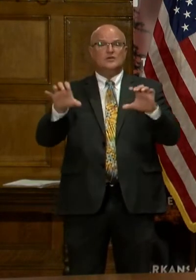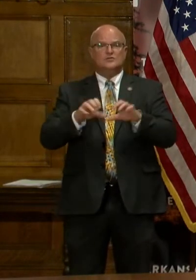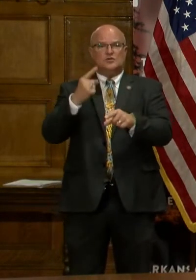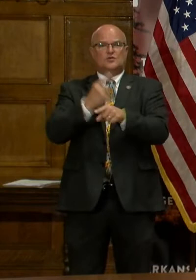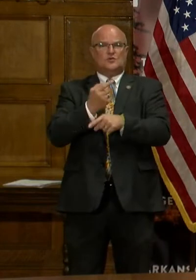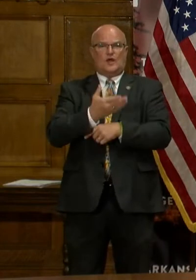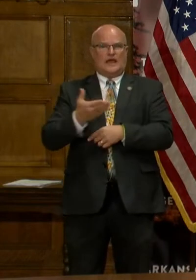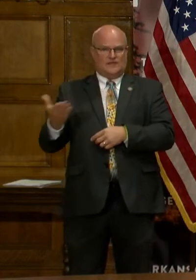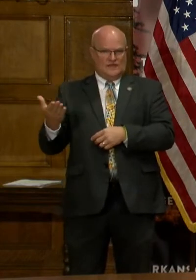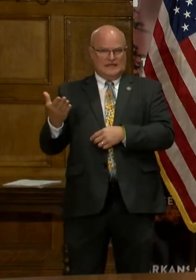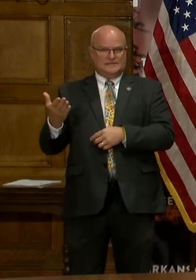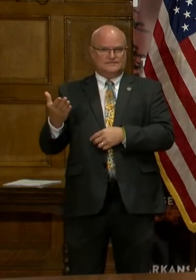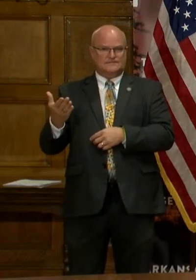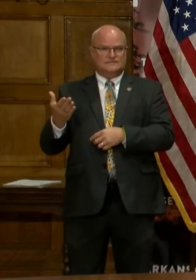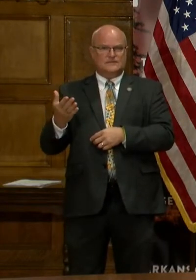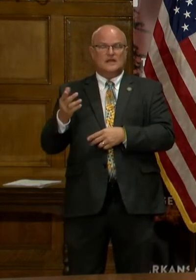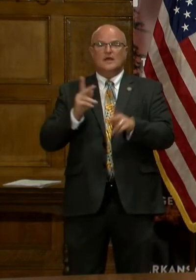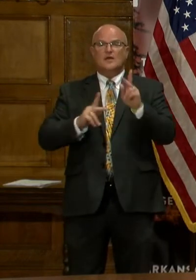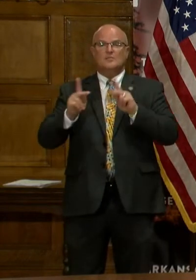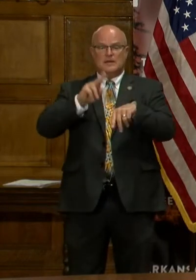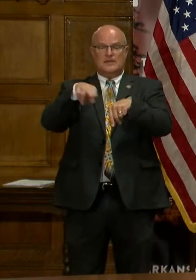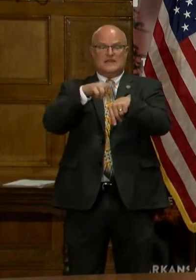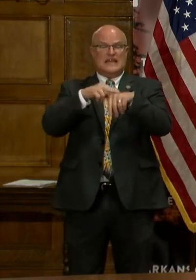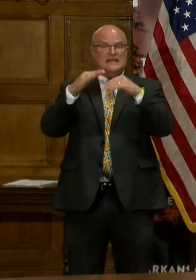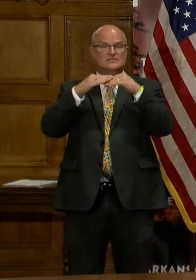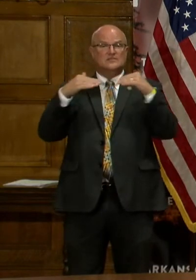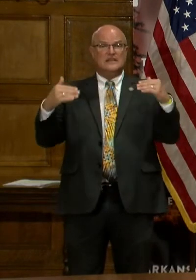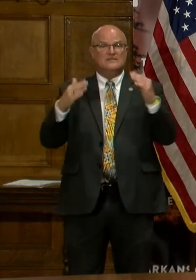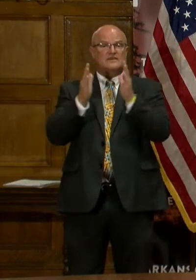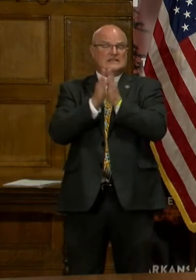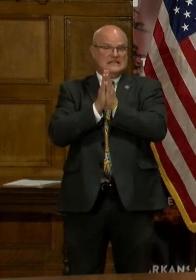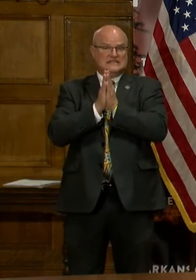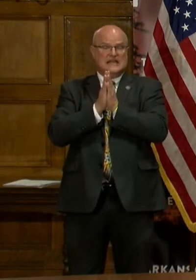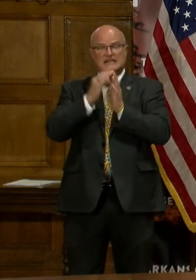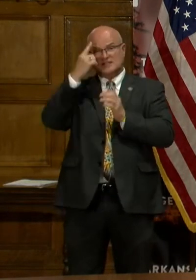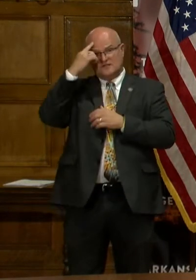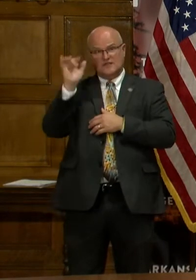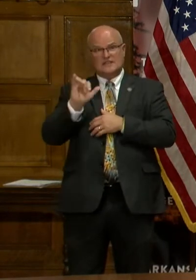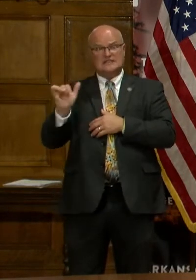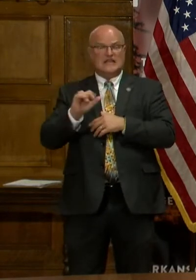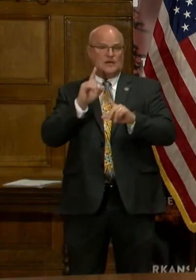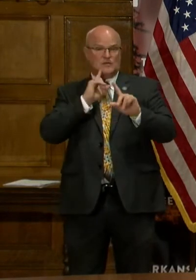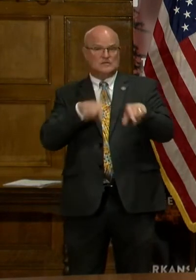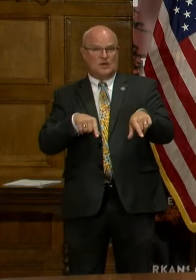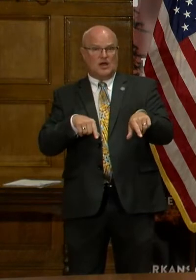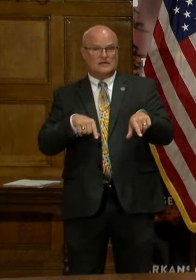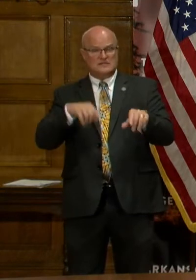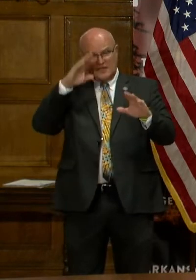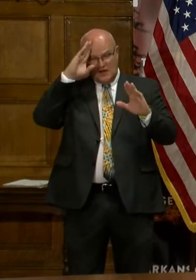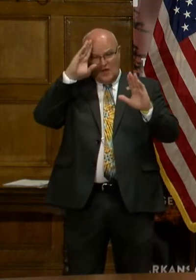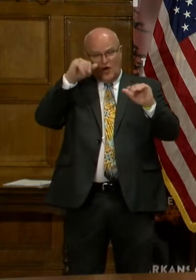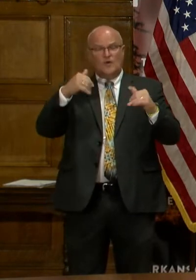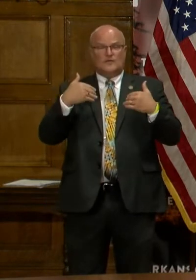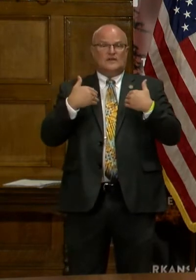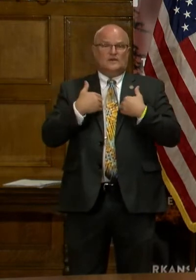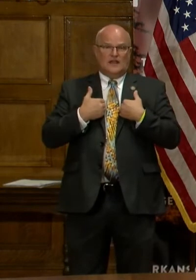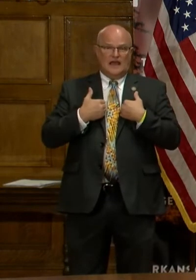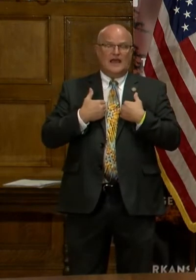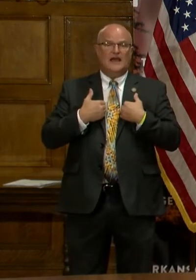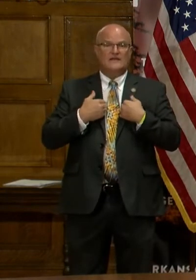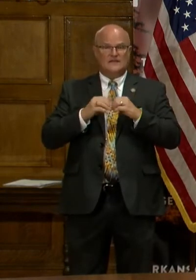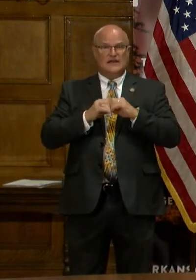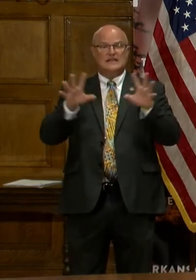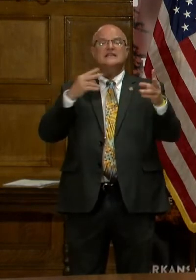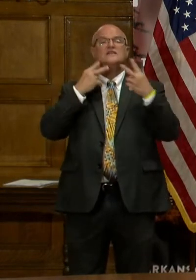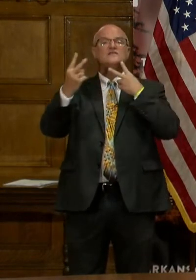right thing, just as everyone at the national level is asking for the same response, and hopefully we'll have a